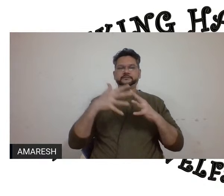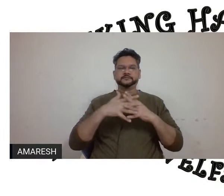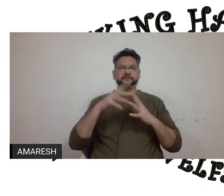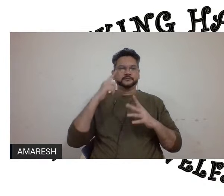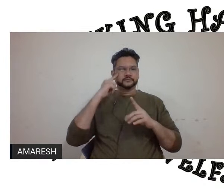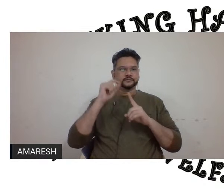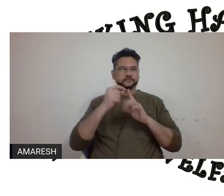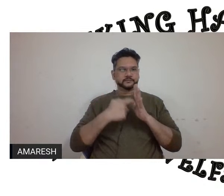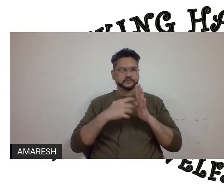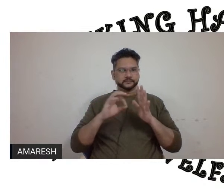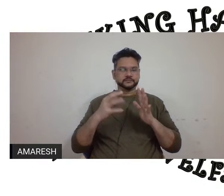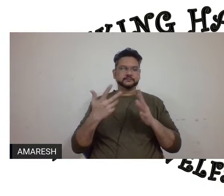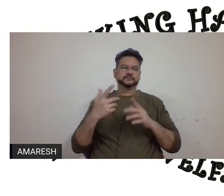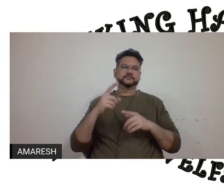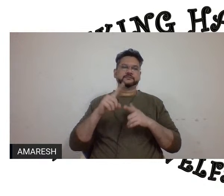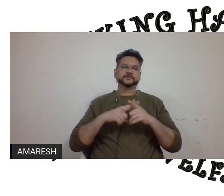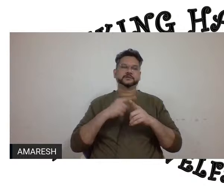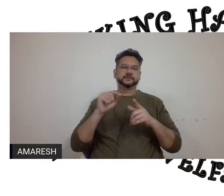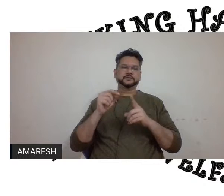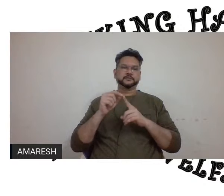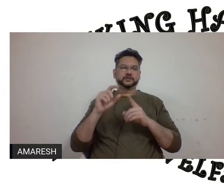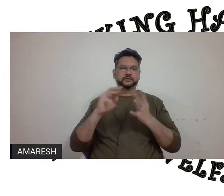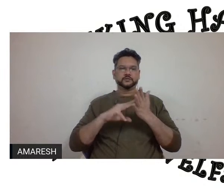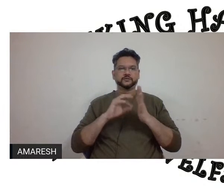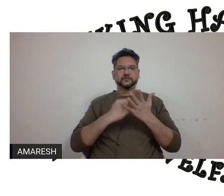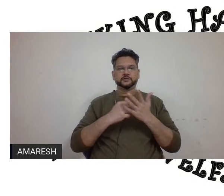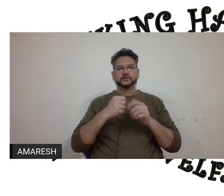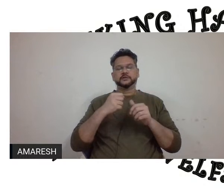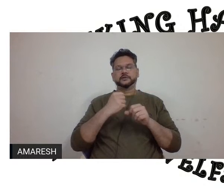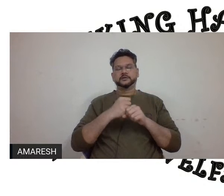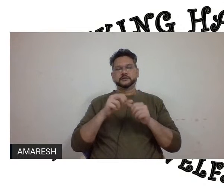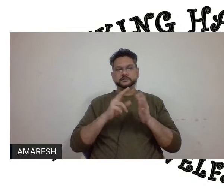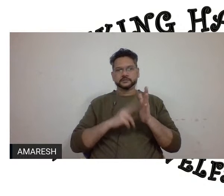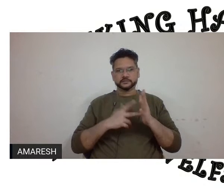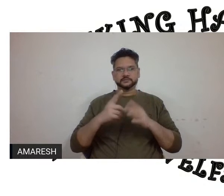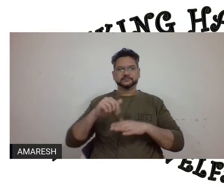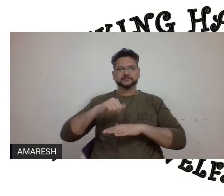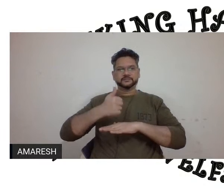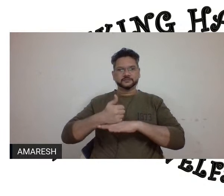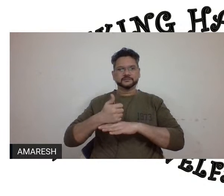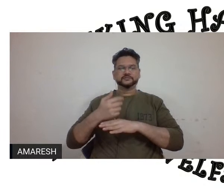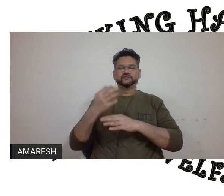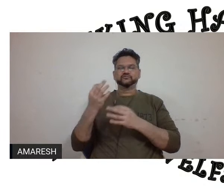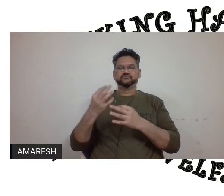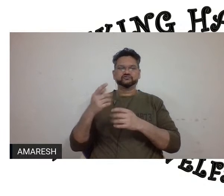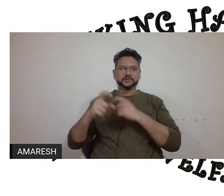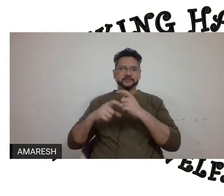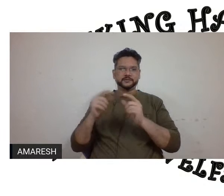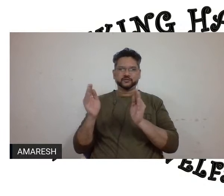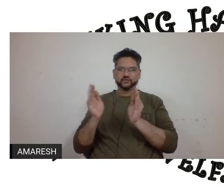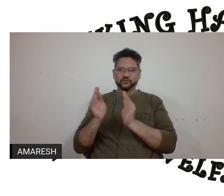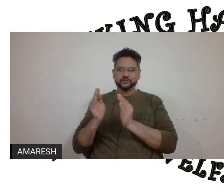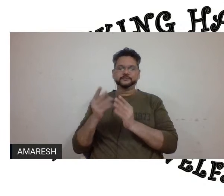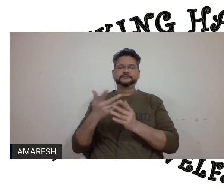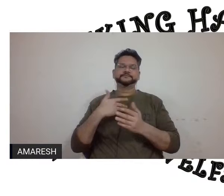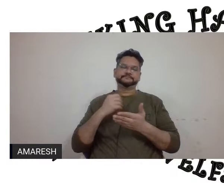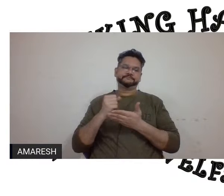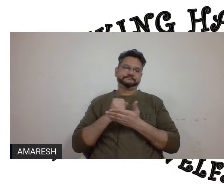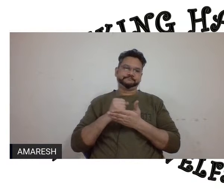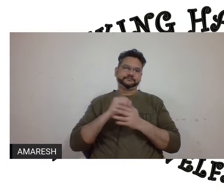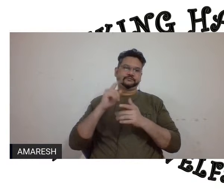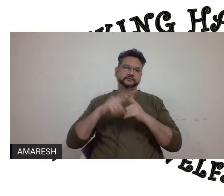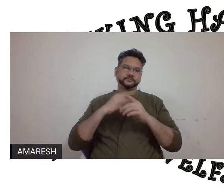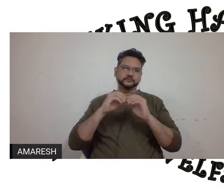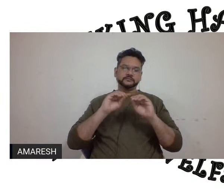Morgan, HP, Dell, startups, mid-sized companies, and all that. Right. In the past few years, we have trained about close